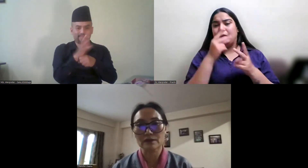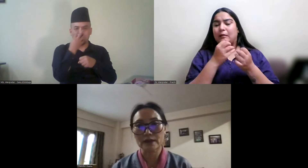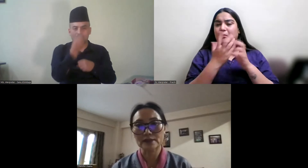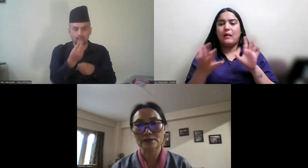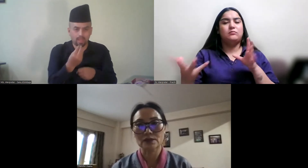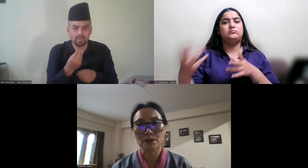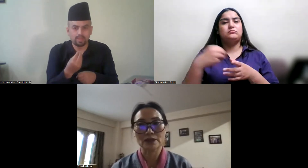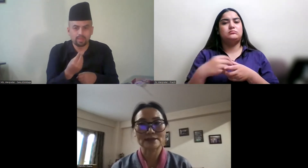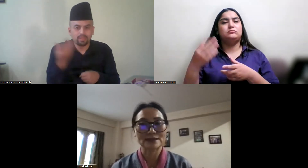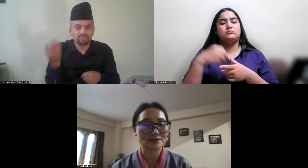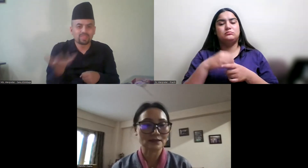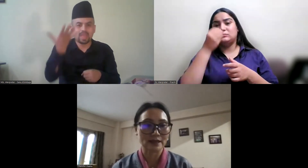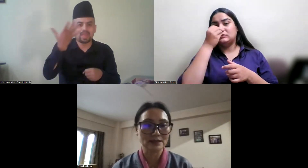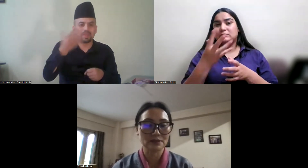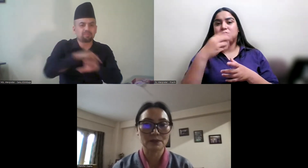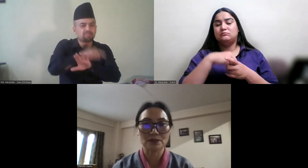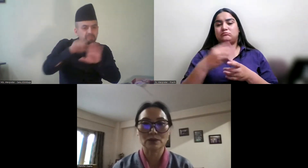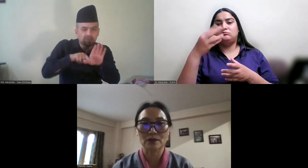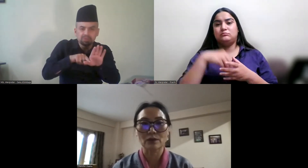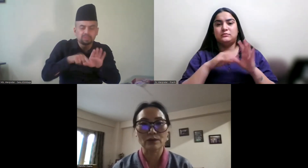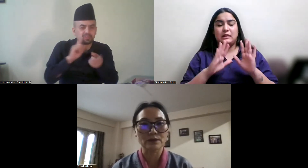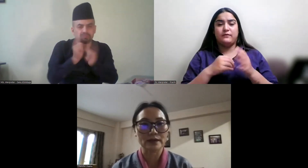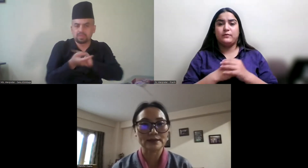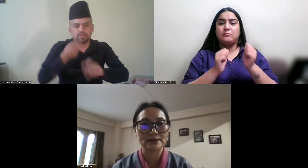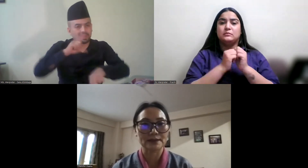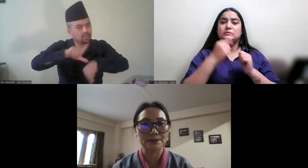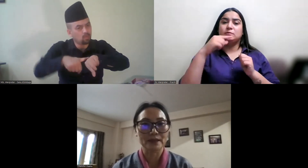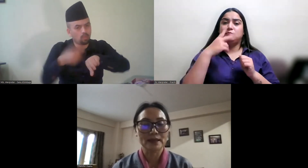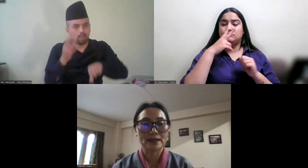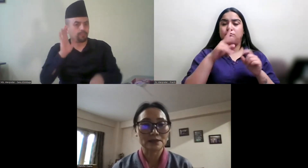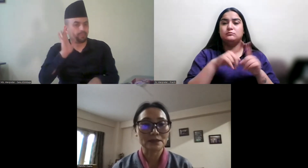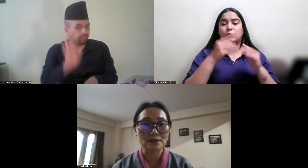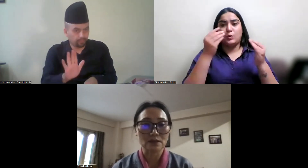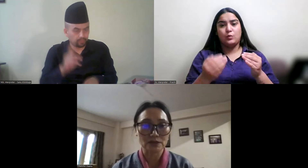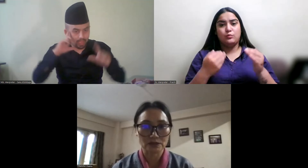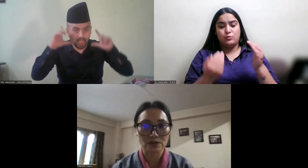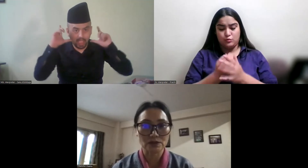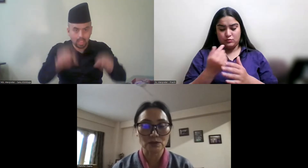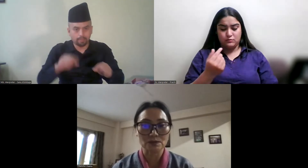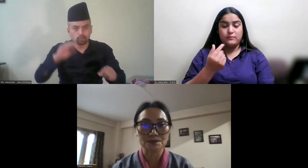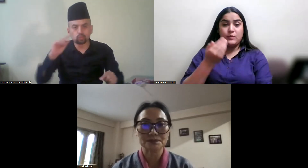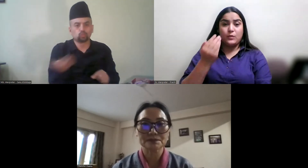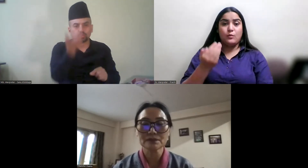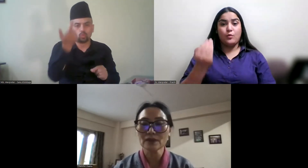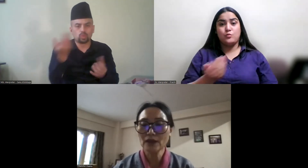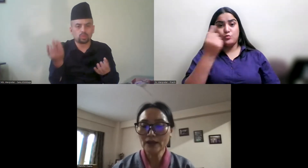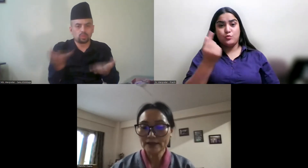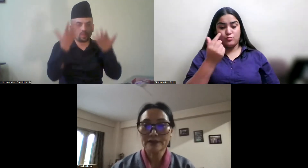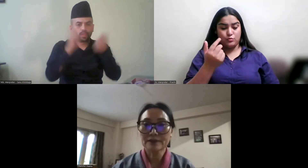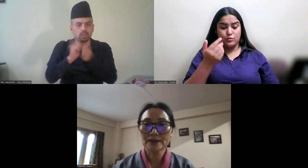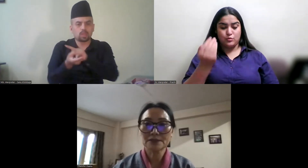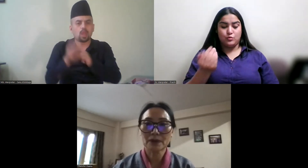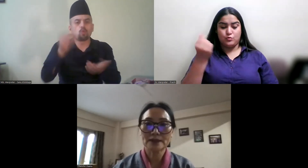of the revised policy is delayed, but we are hopeful that it'll be endorsed soon.